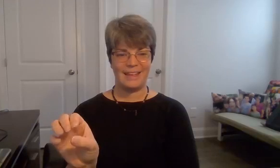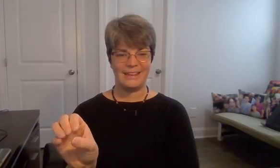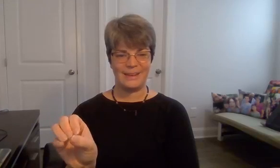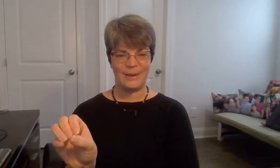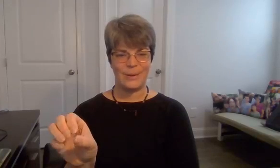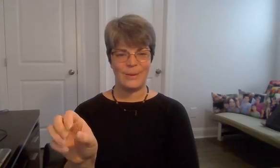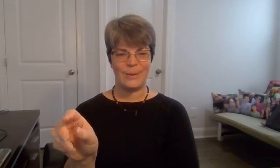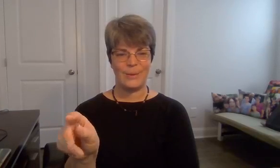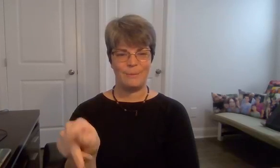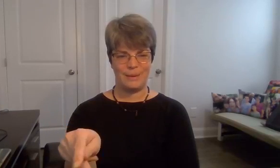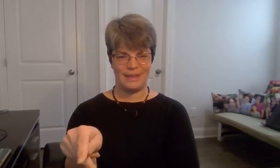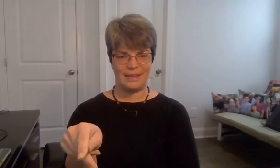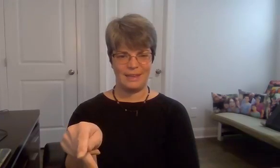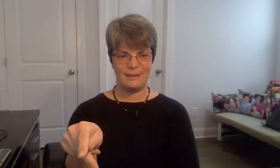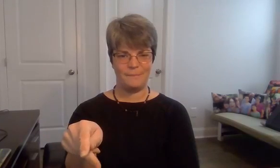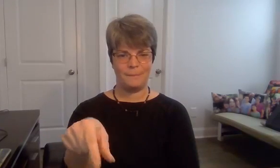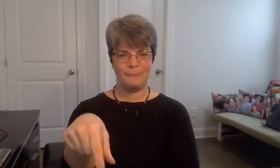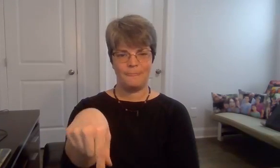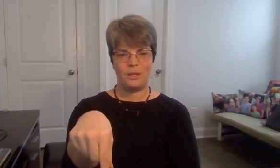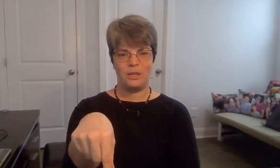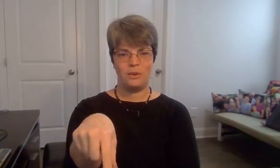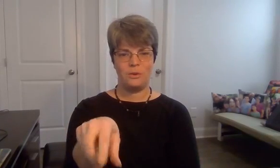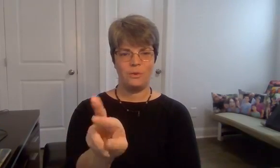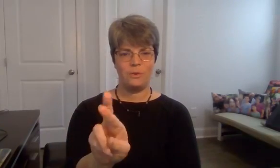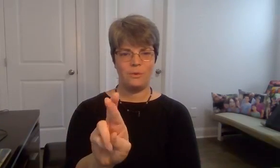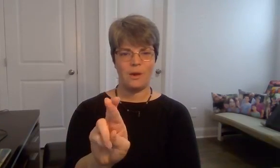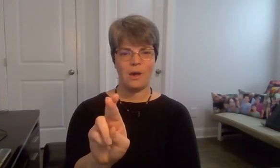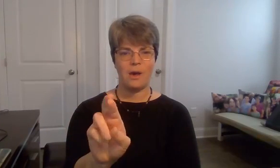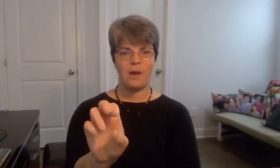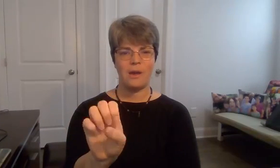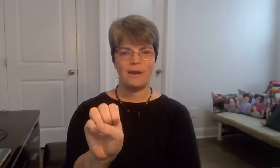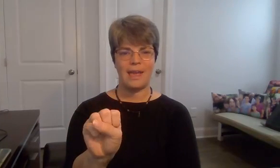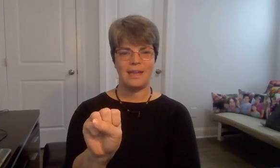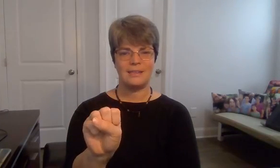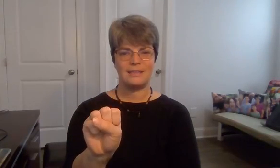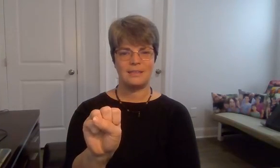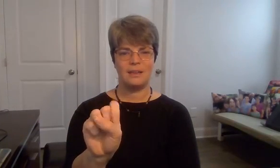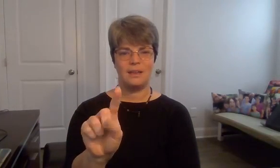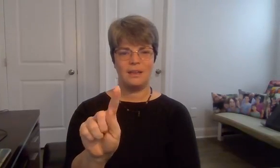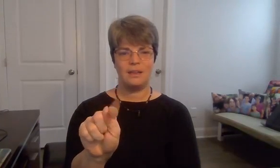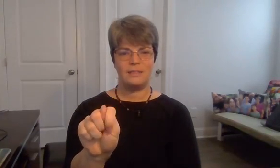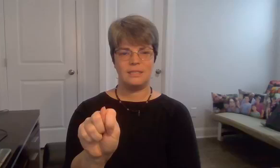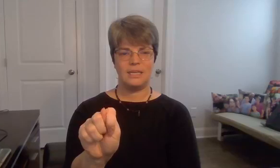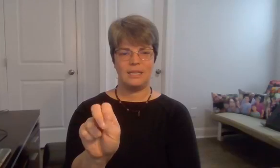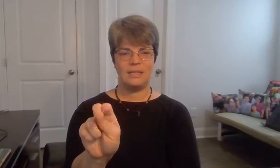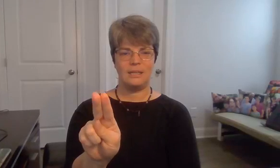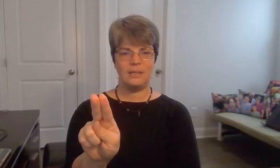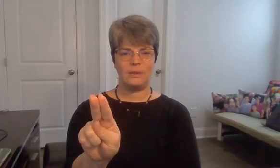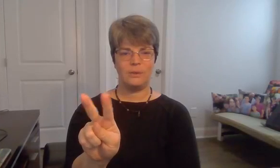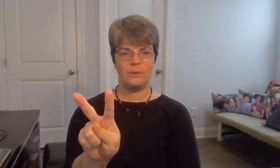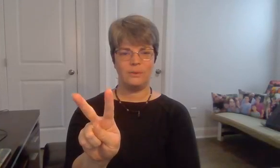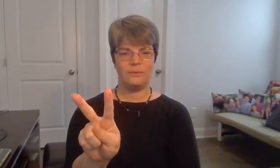N, O, P, Q, R, S, T, U,